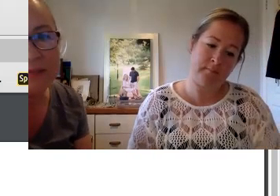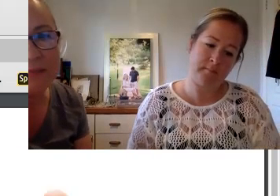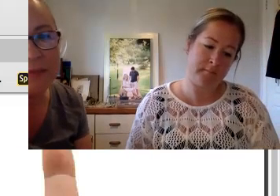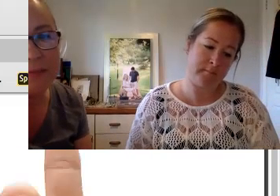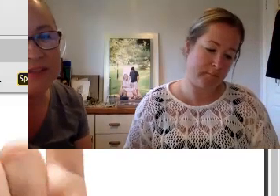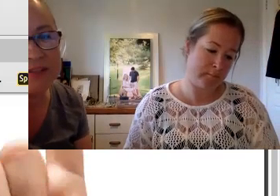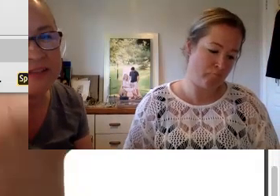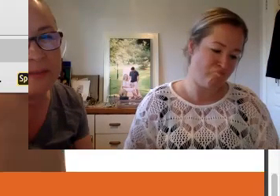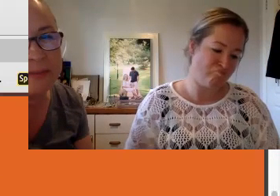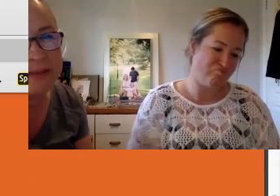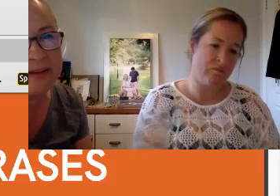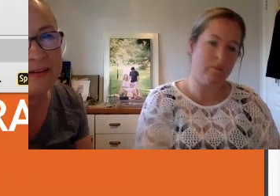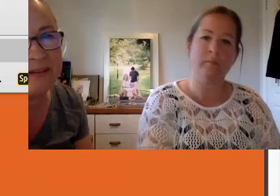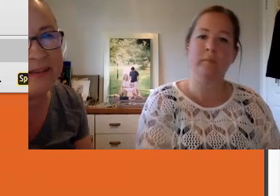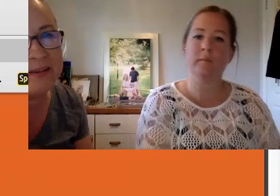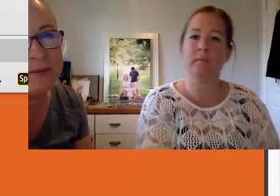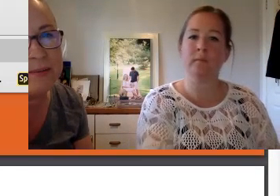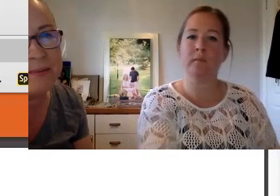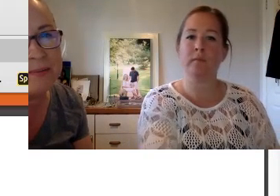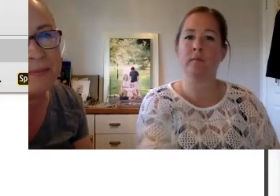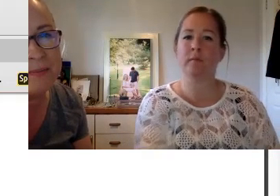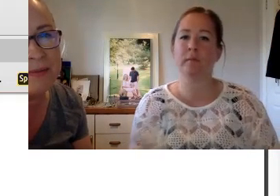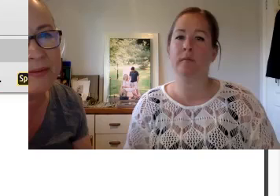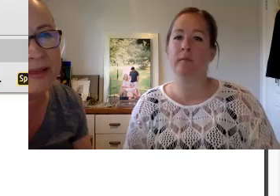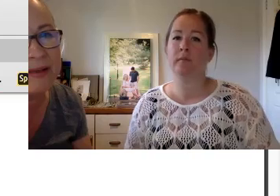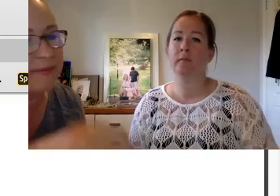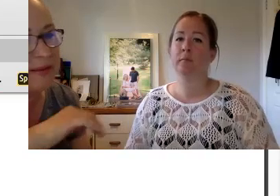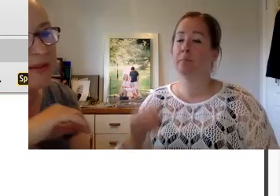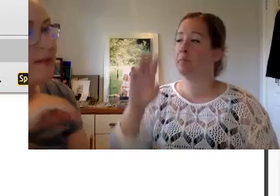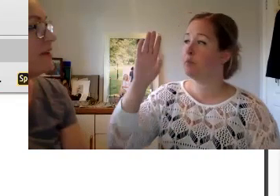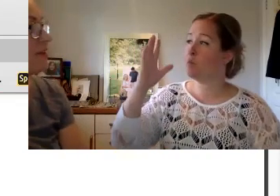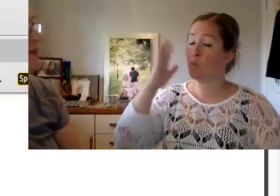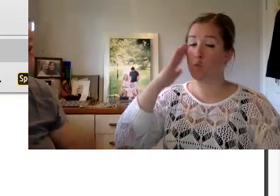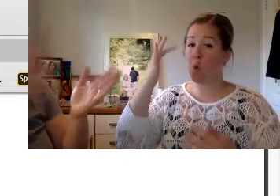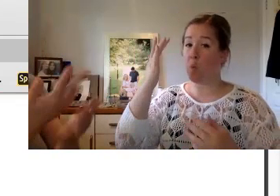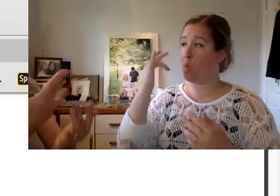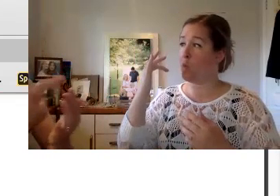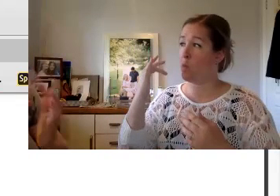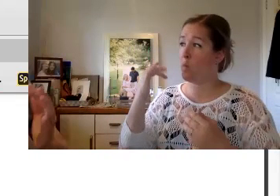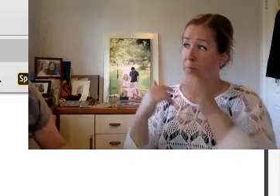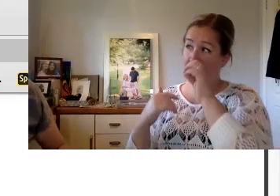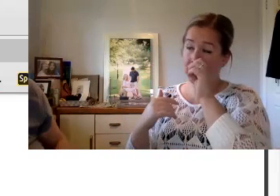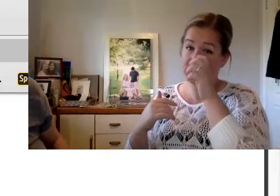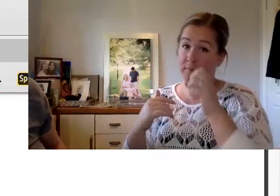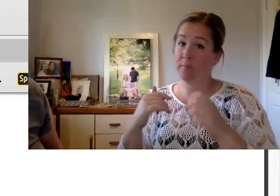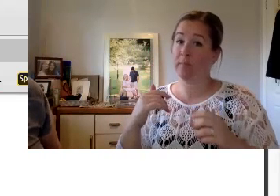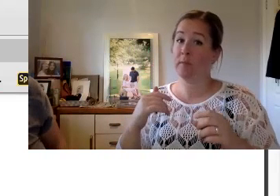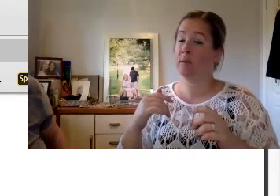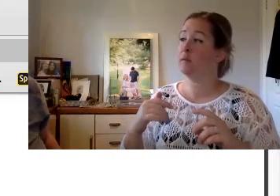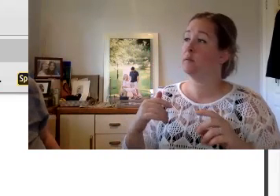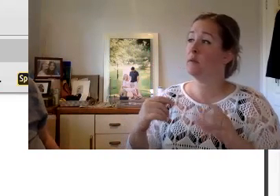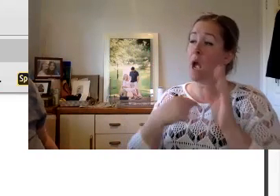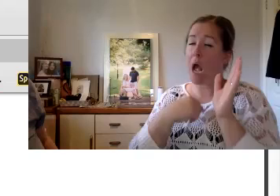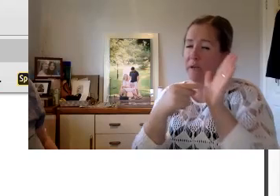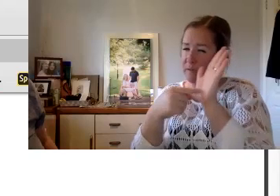I'm just going to move up my screen a little bit here. I know. Okay. So we'll start with the first